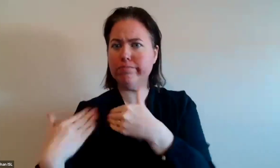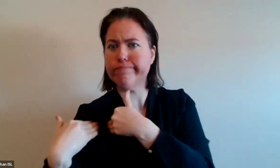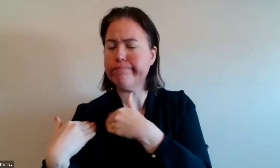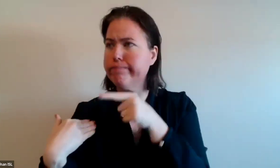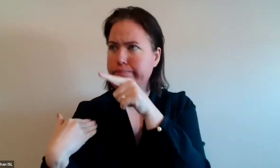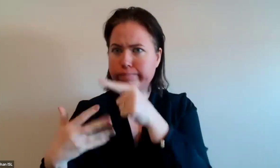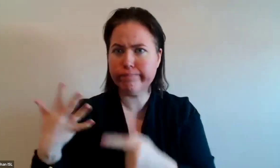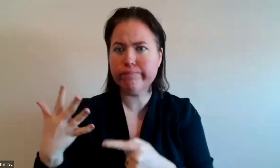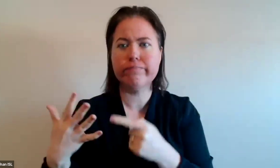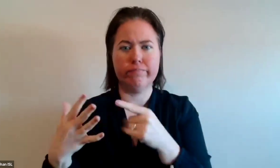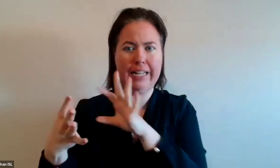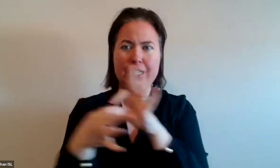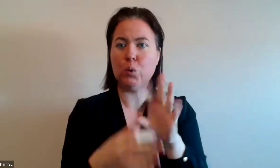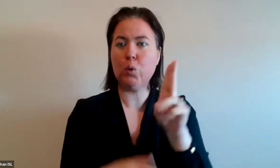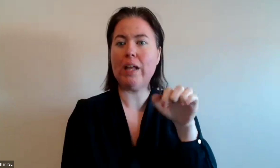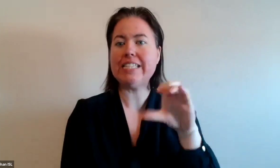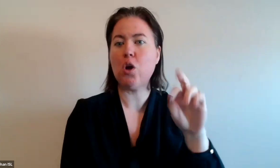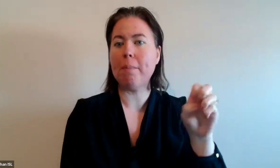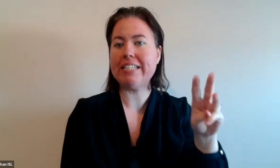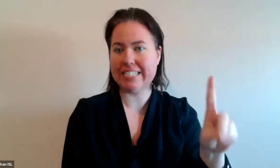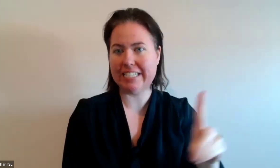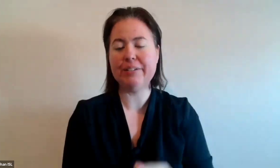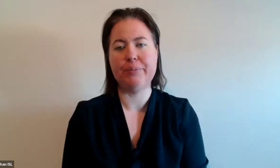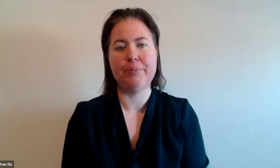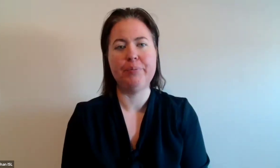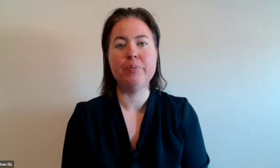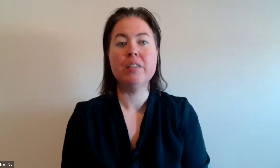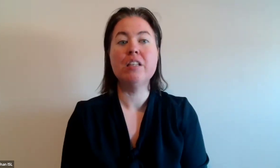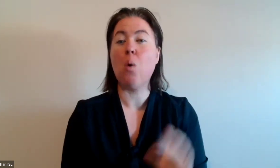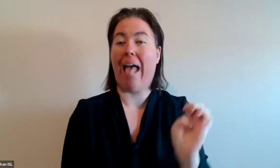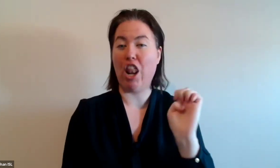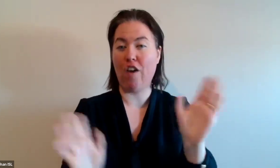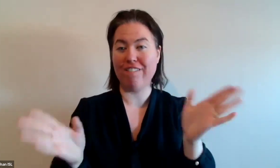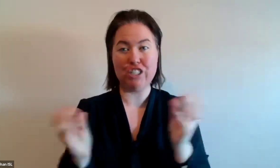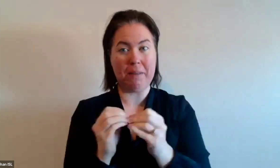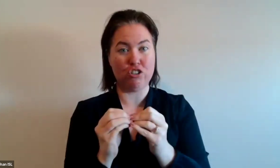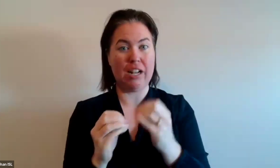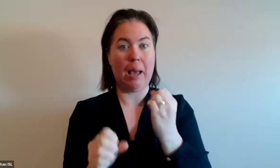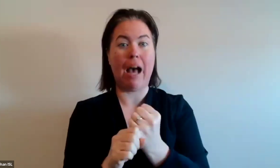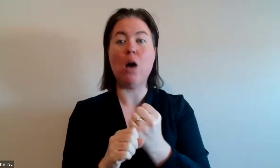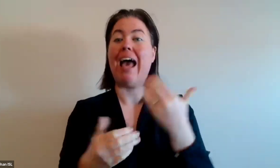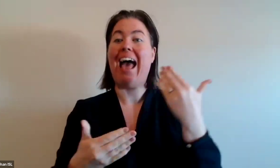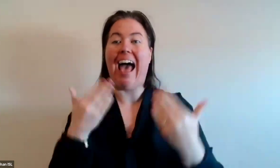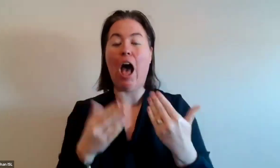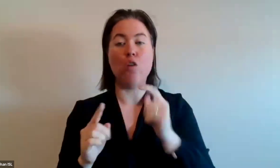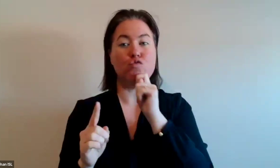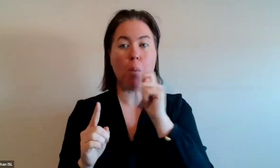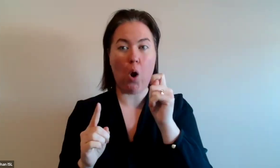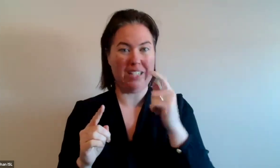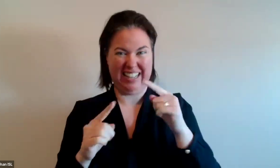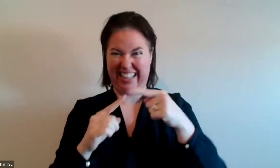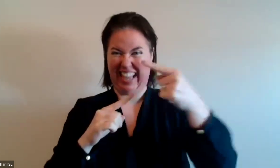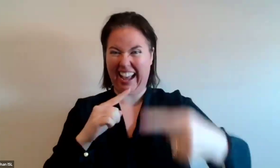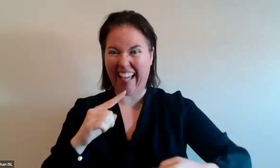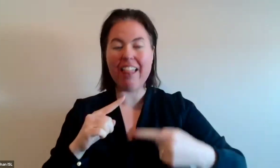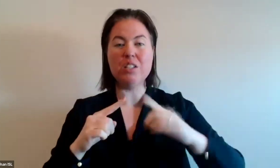the CRPD. And Eleanor has already told you about the reporting cycle,